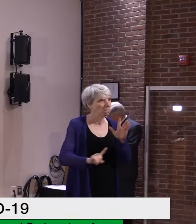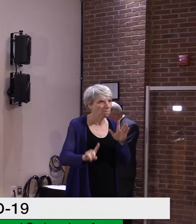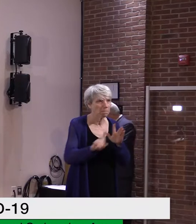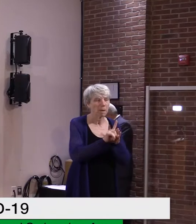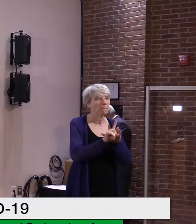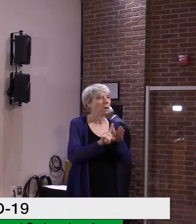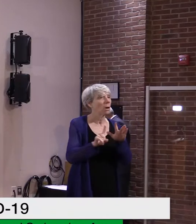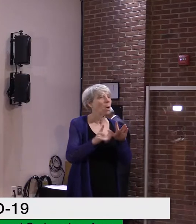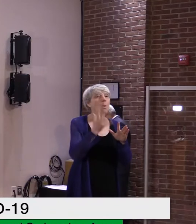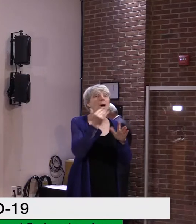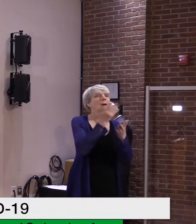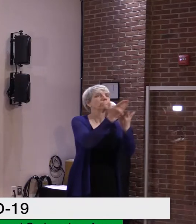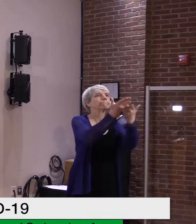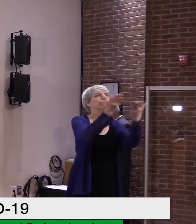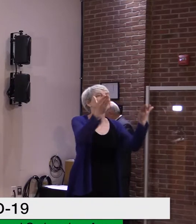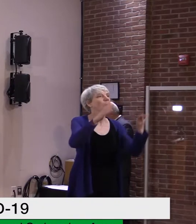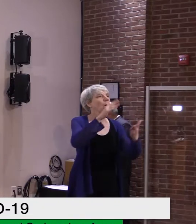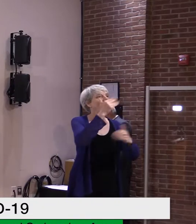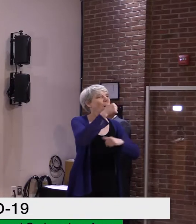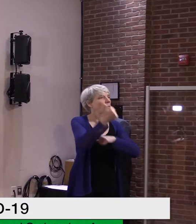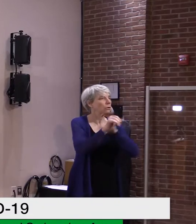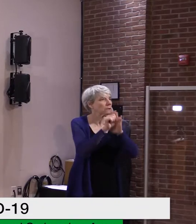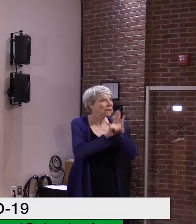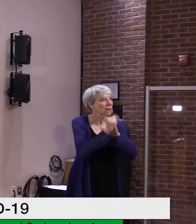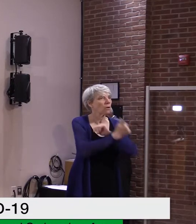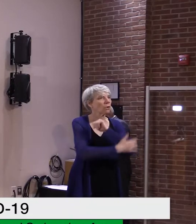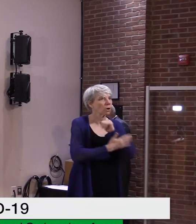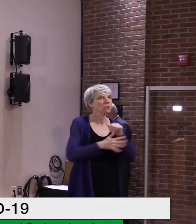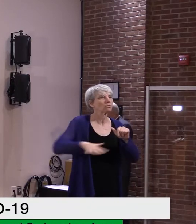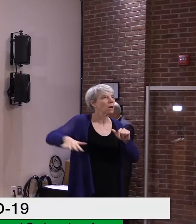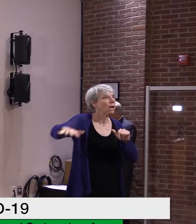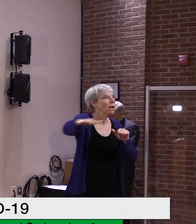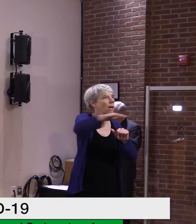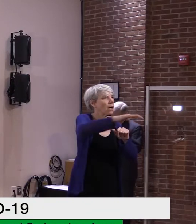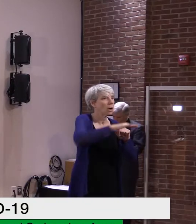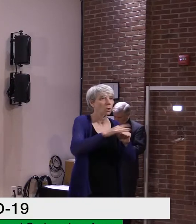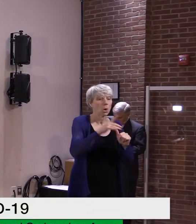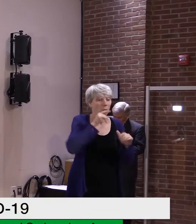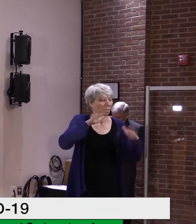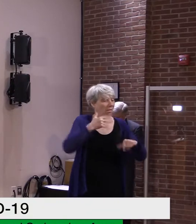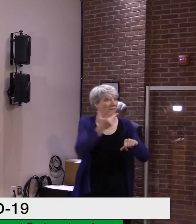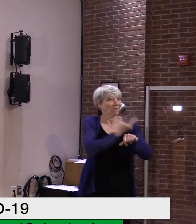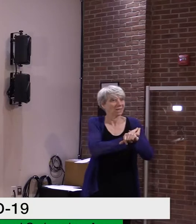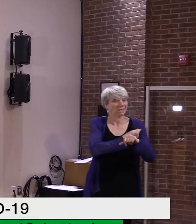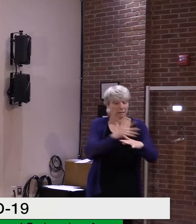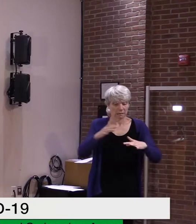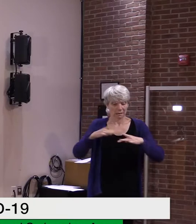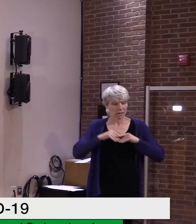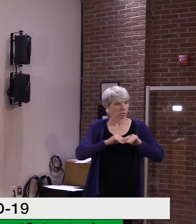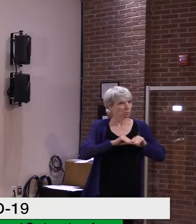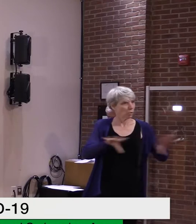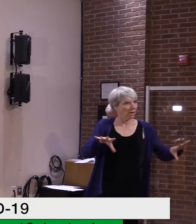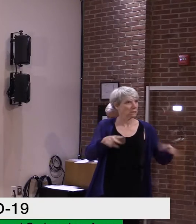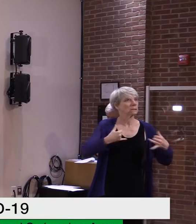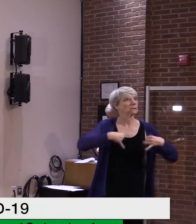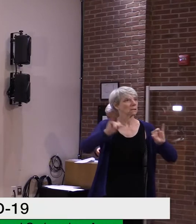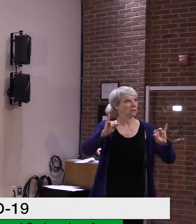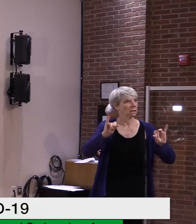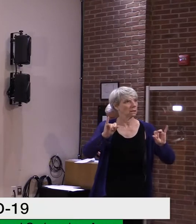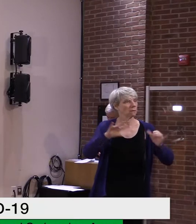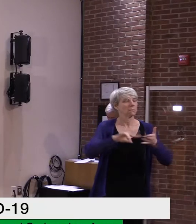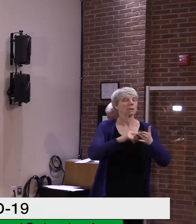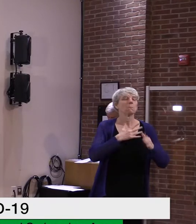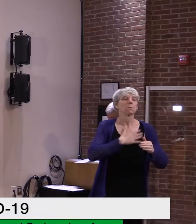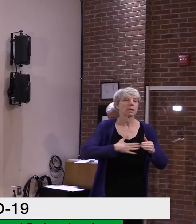among people who do not have that wall of protection to stop it in its tracks. So we still need your help to get as many